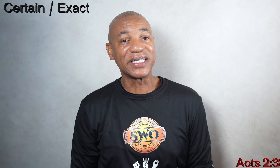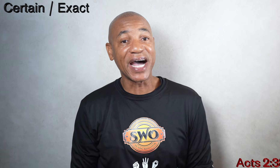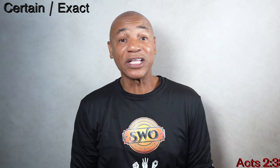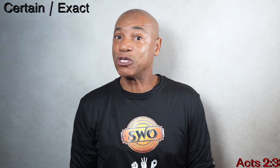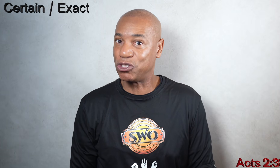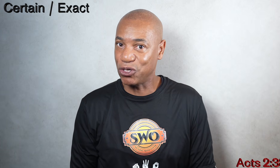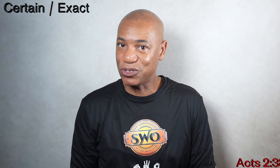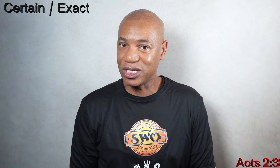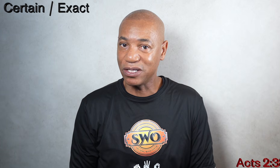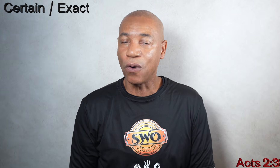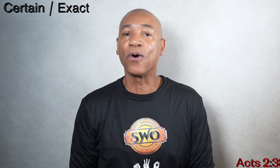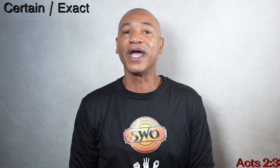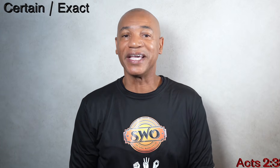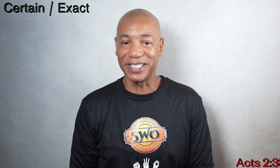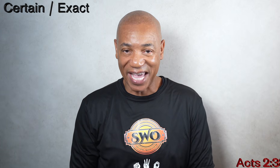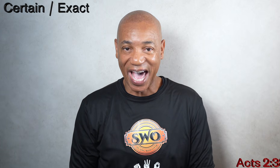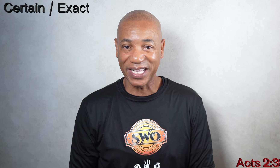sign certain or exact.